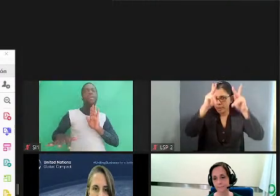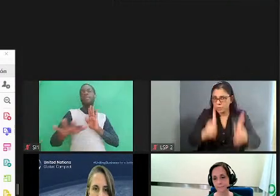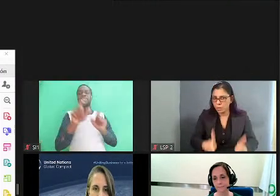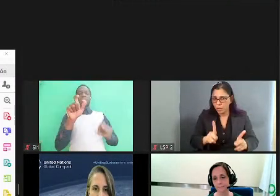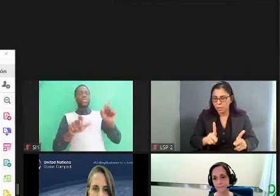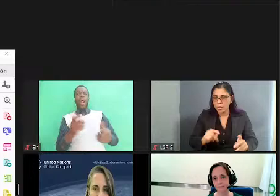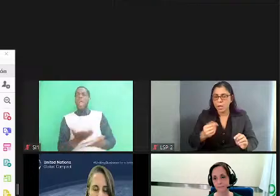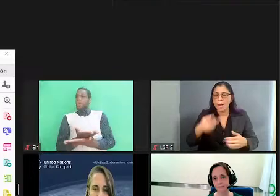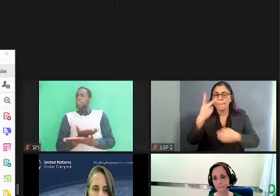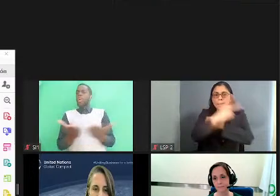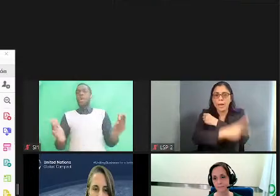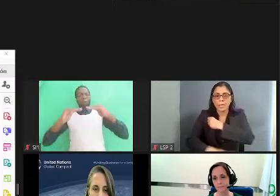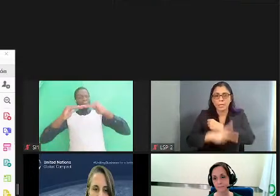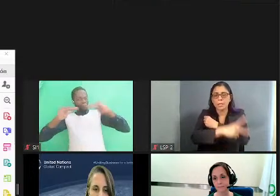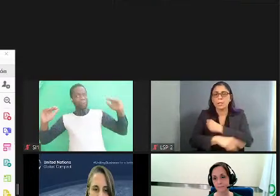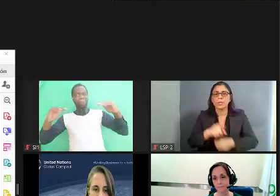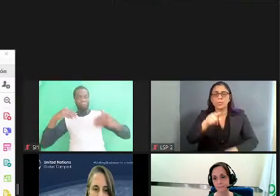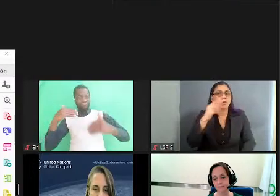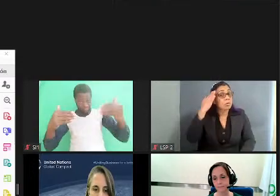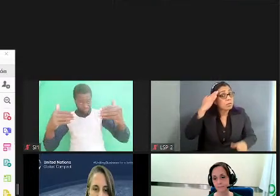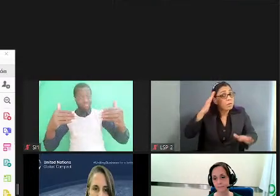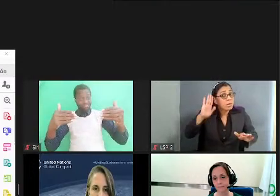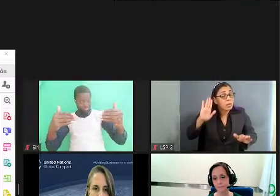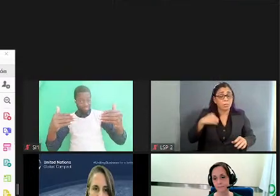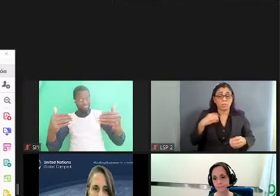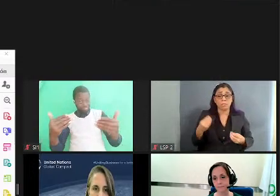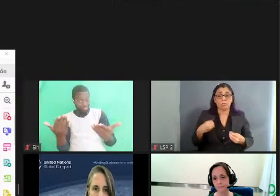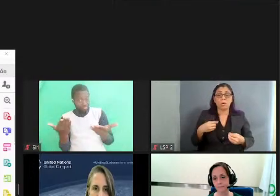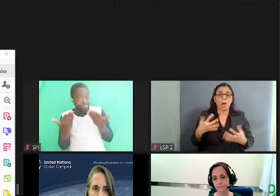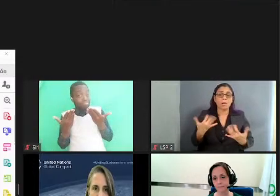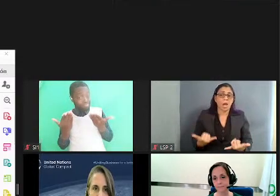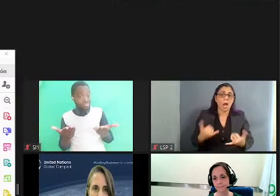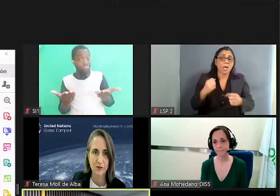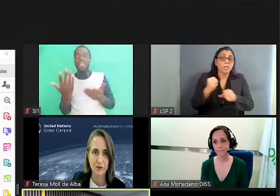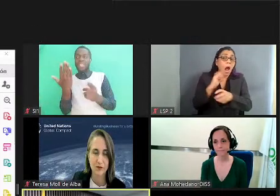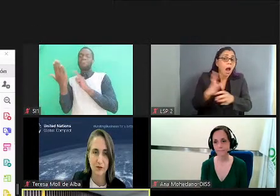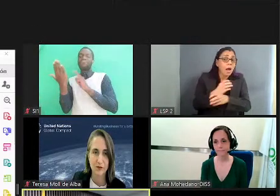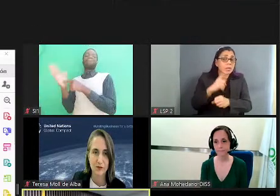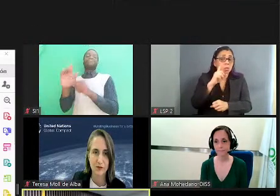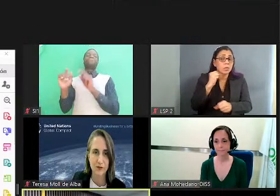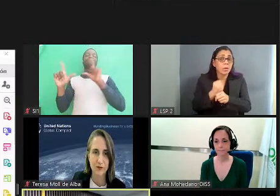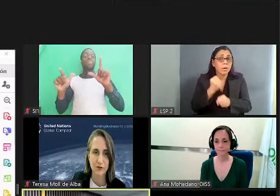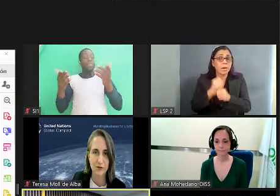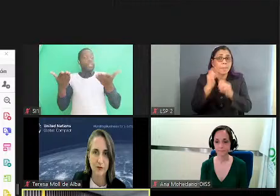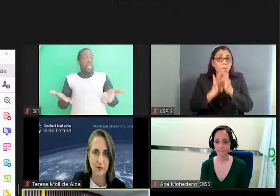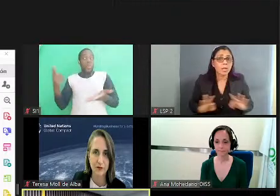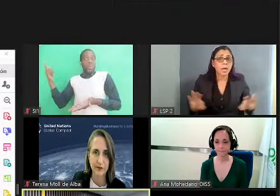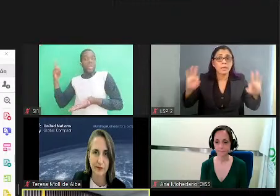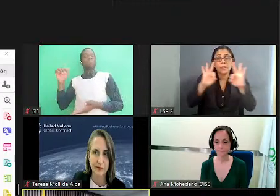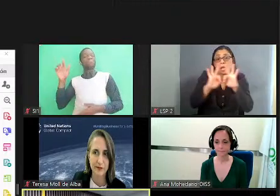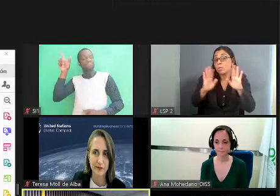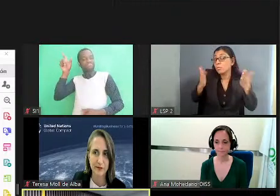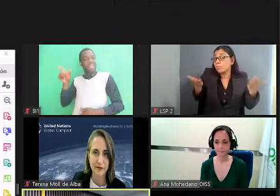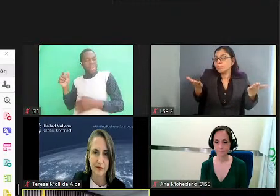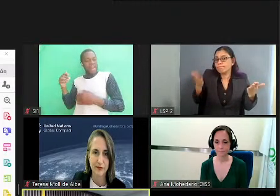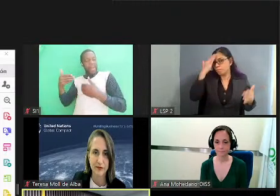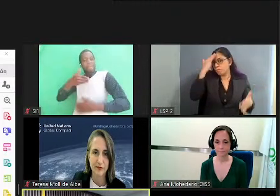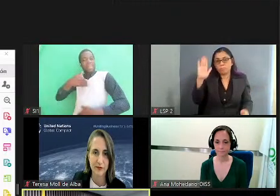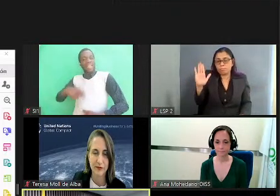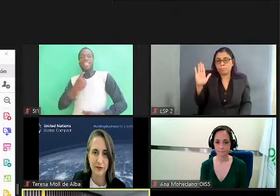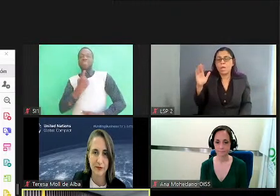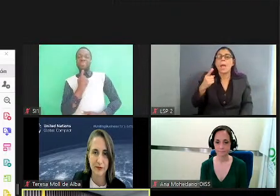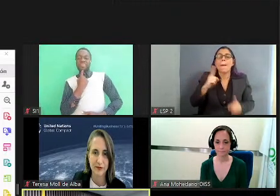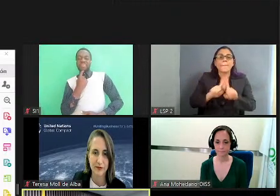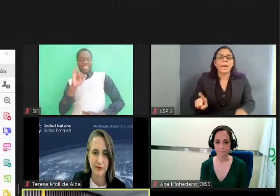the country we have actually carried out important work in this work and the government